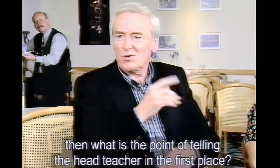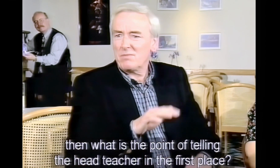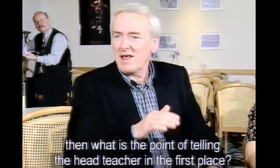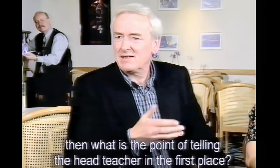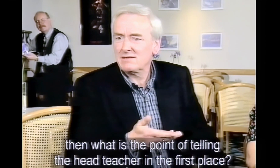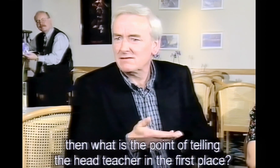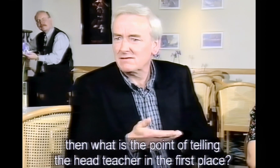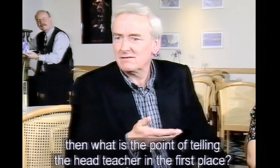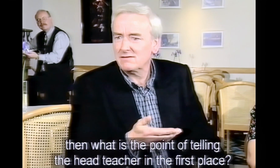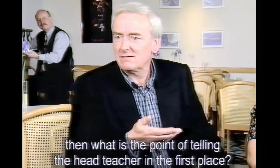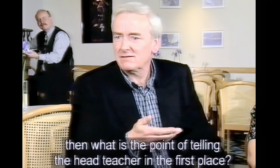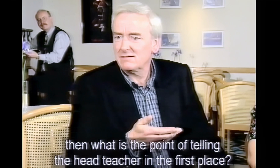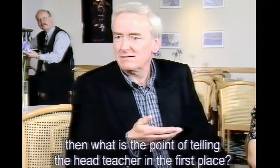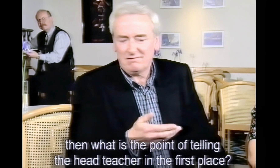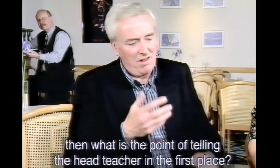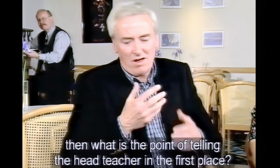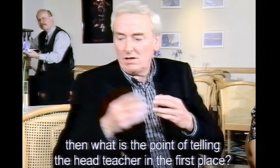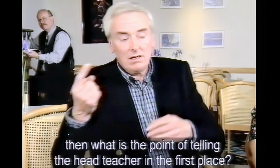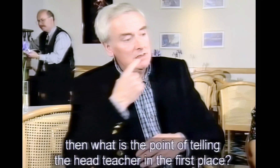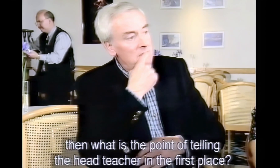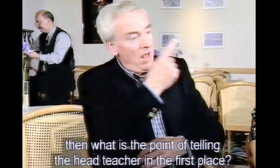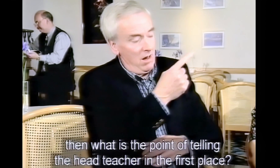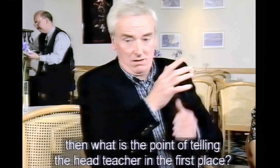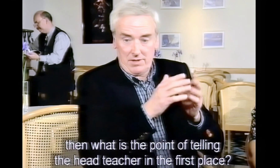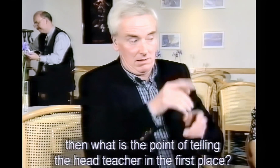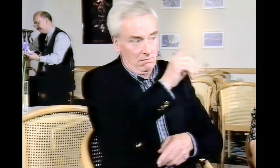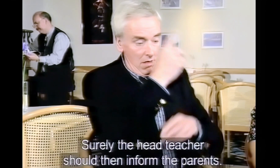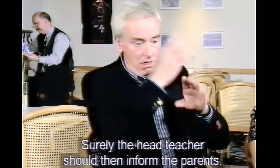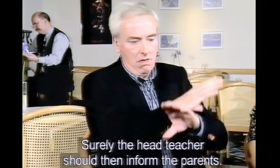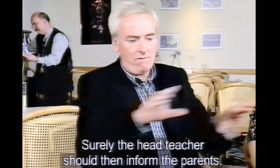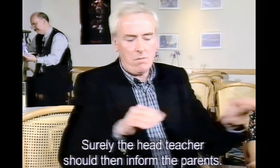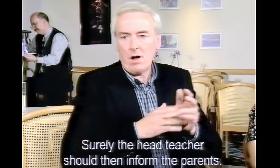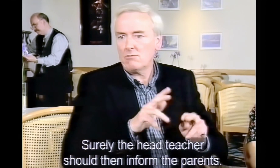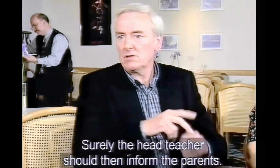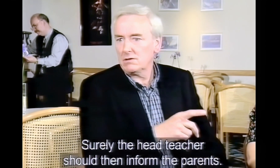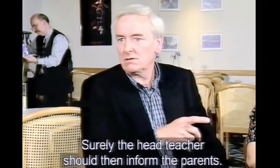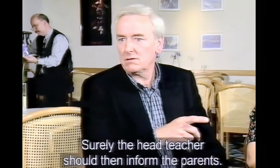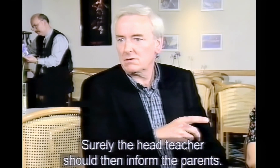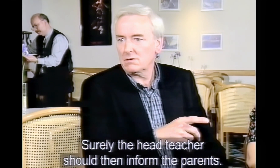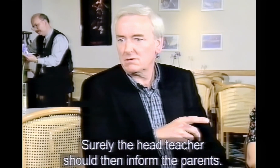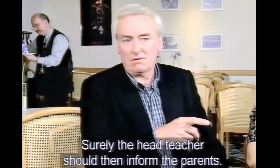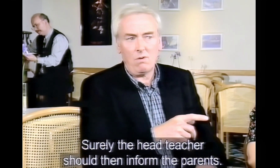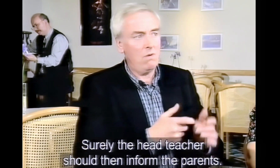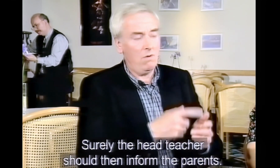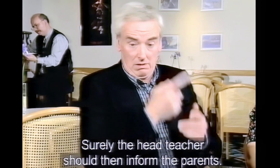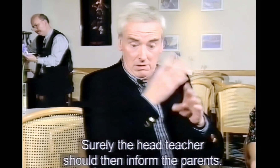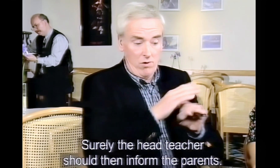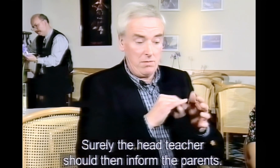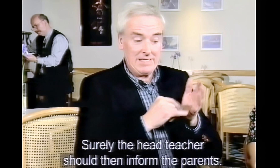the head teacher in the first place? Surely the head teacher should then inform the parents. If it's only the staff who know